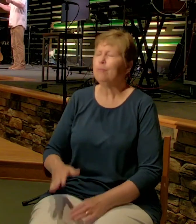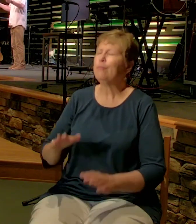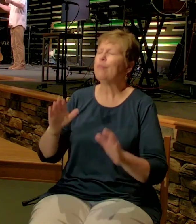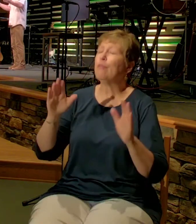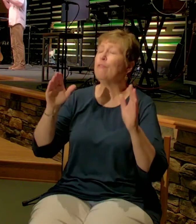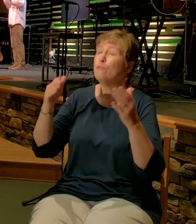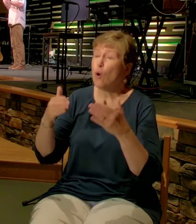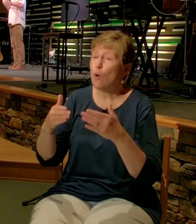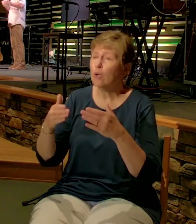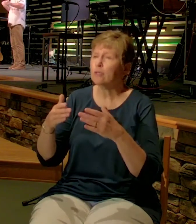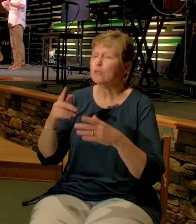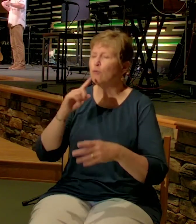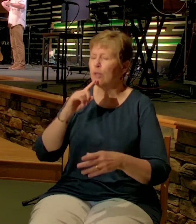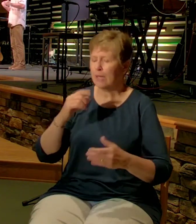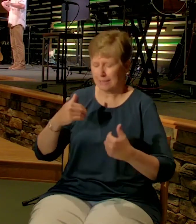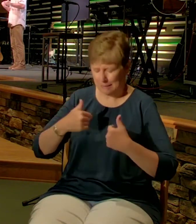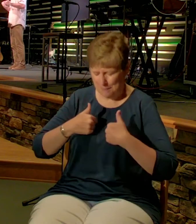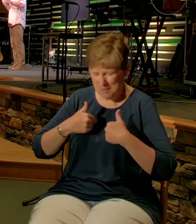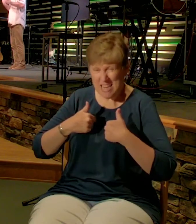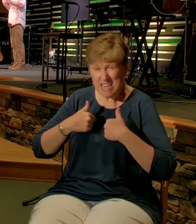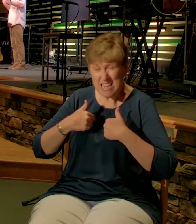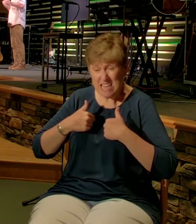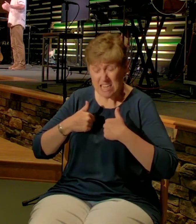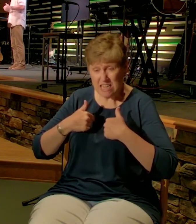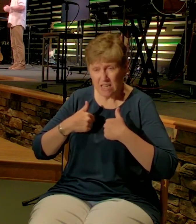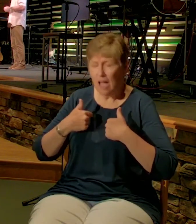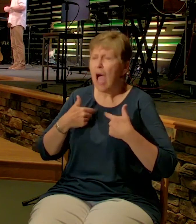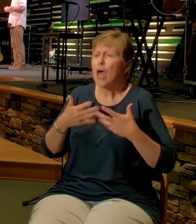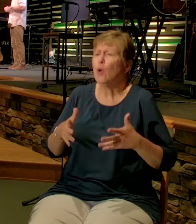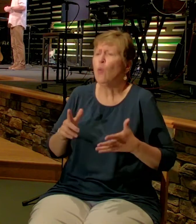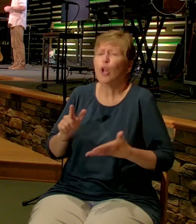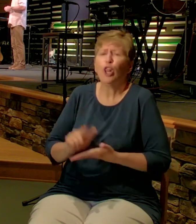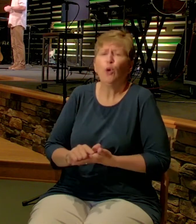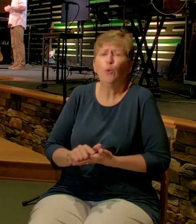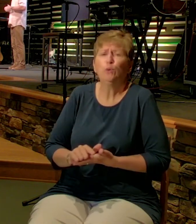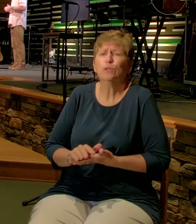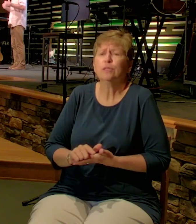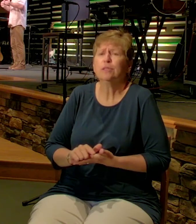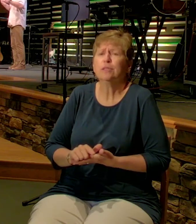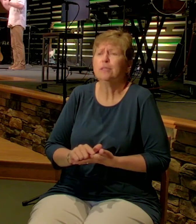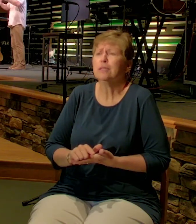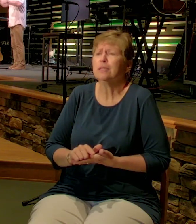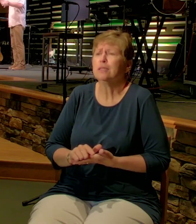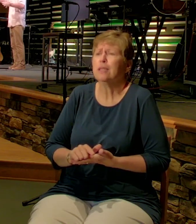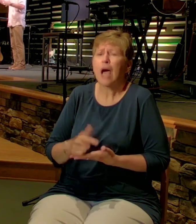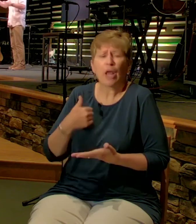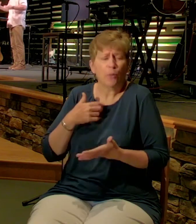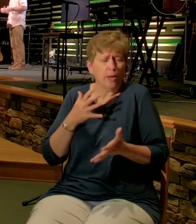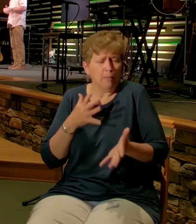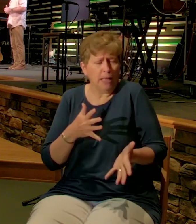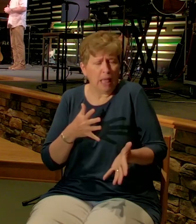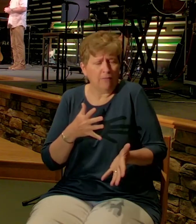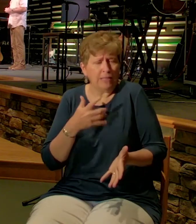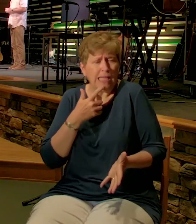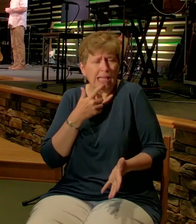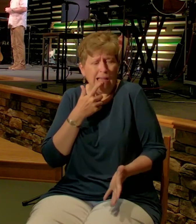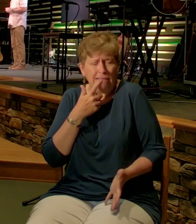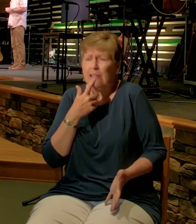ultimately, is me. I don't want to lose. I don't want to be left out on the limb.